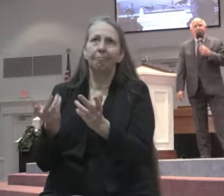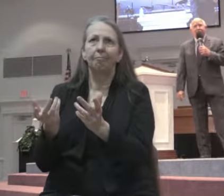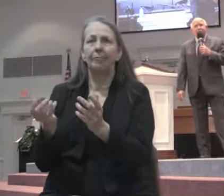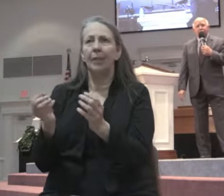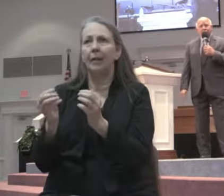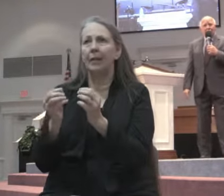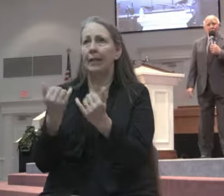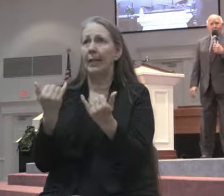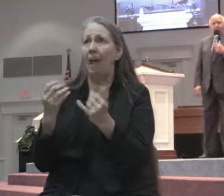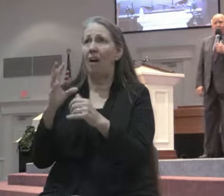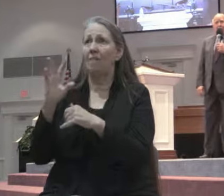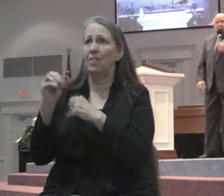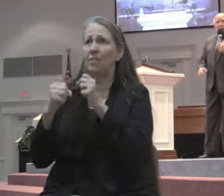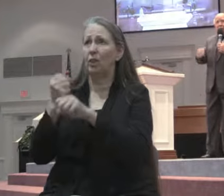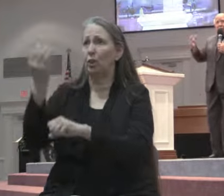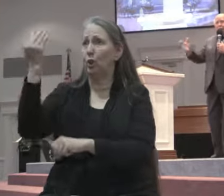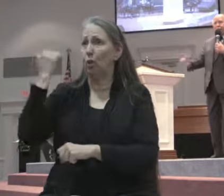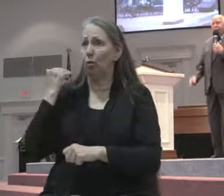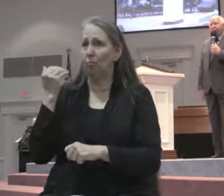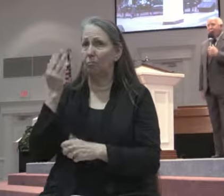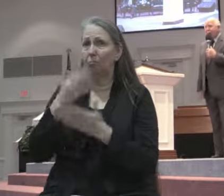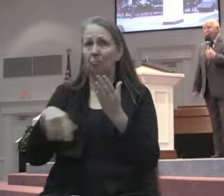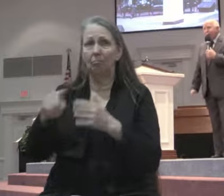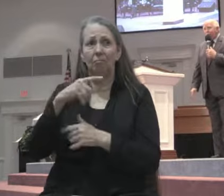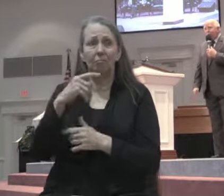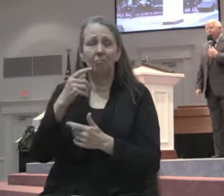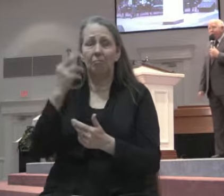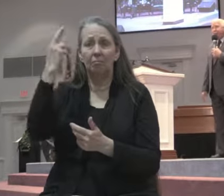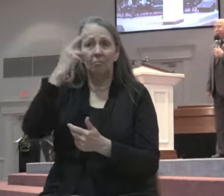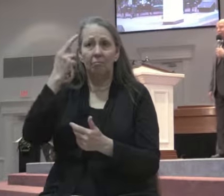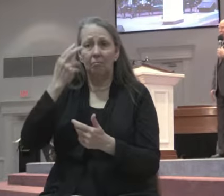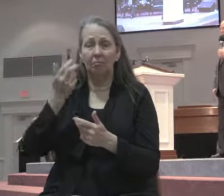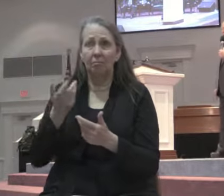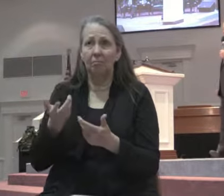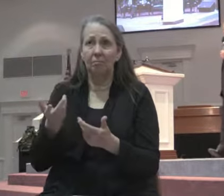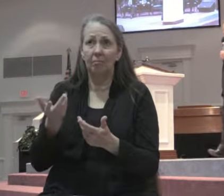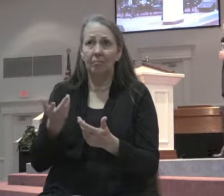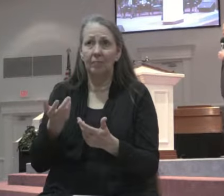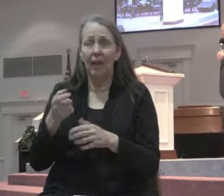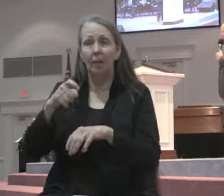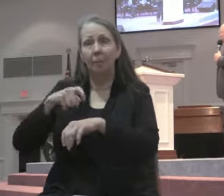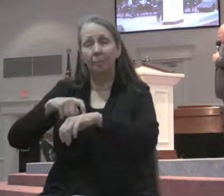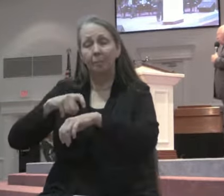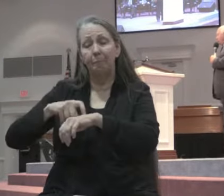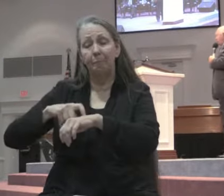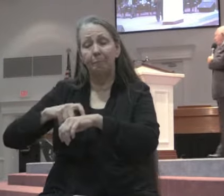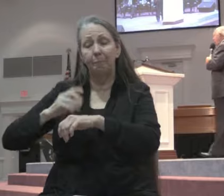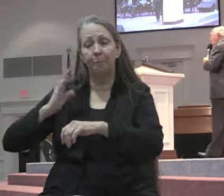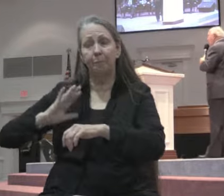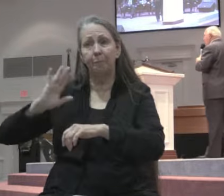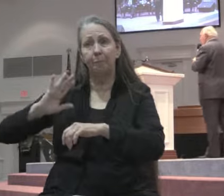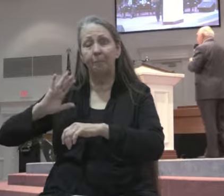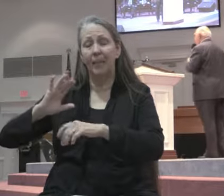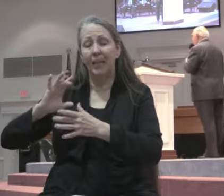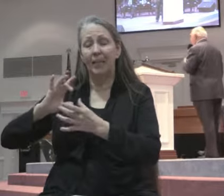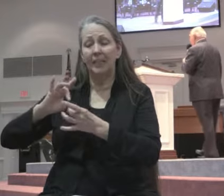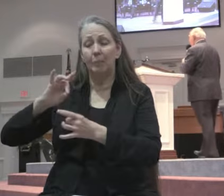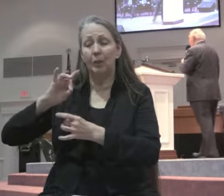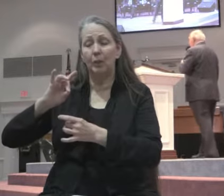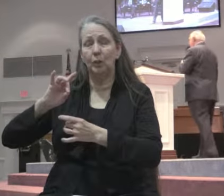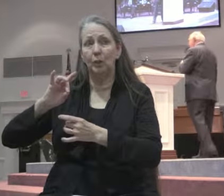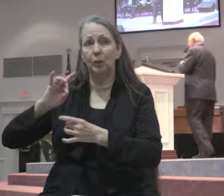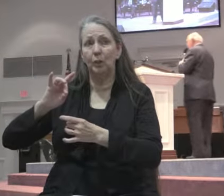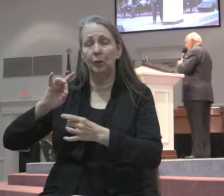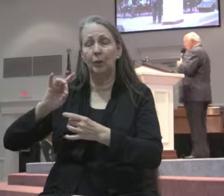more than 50 years ago. Some of you folks may not realize this, but there was a time when spiritual operations were